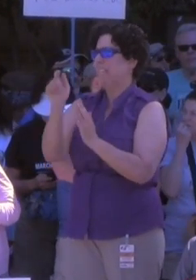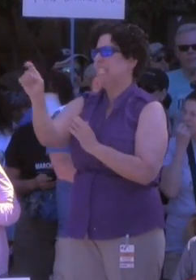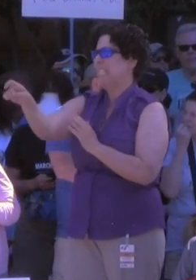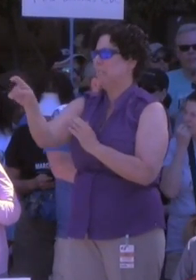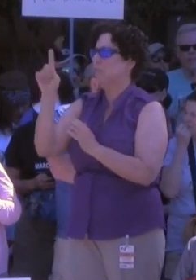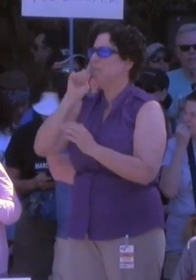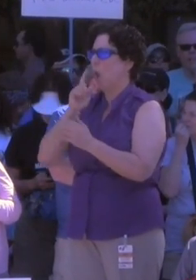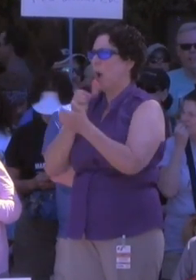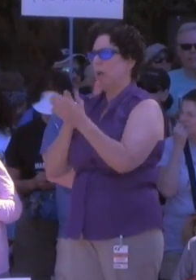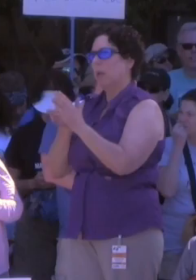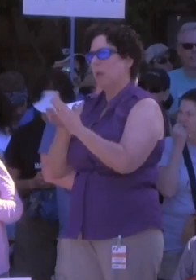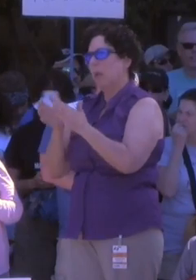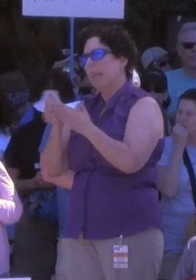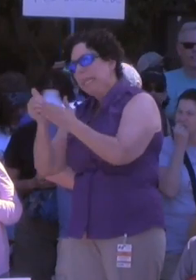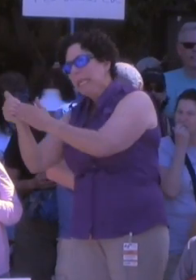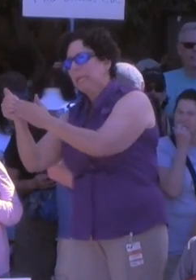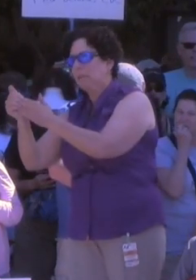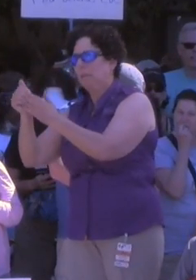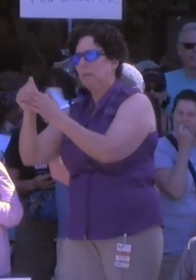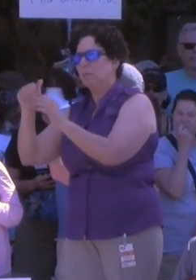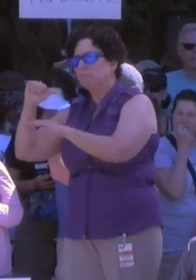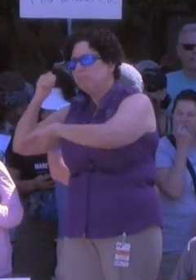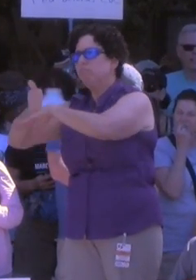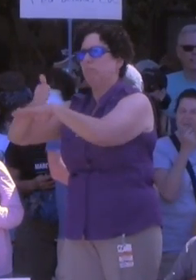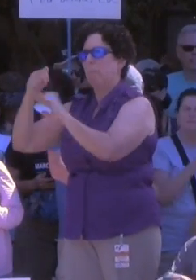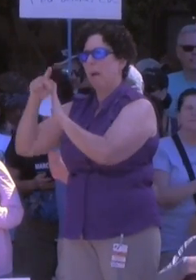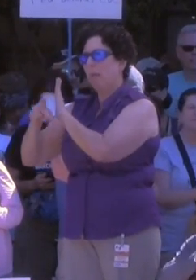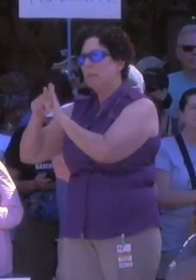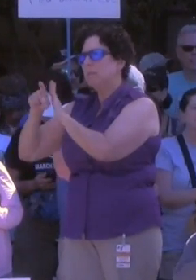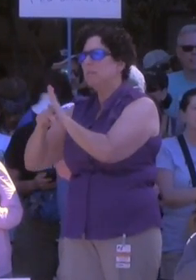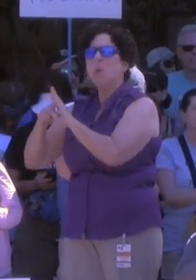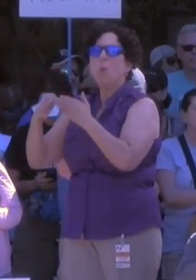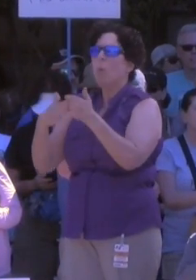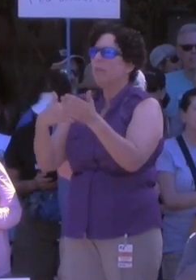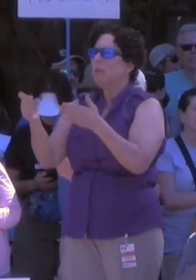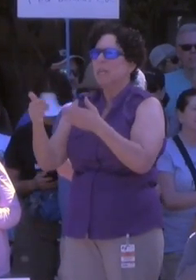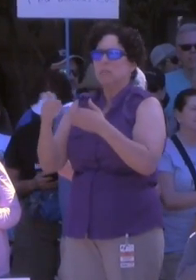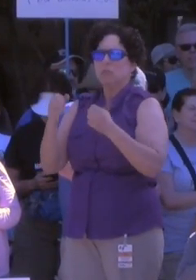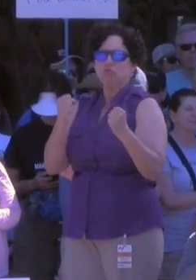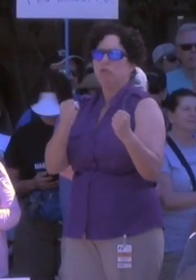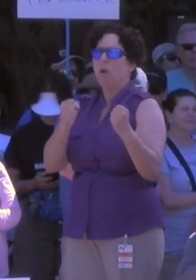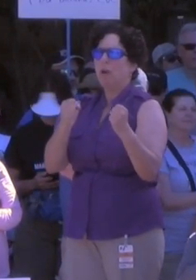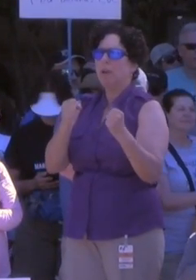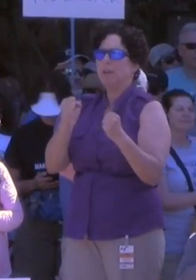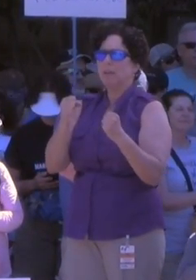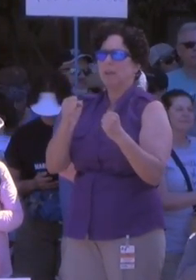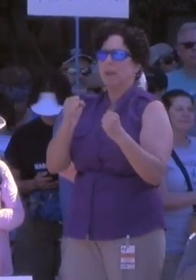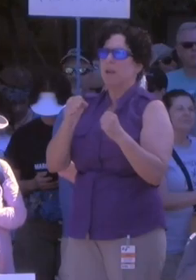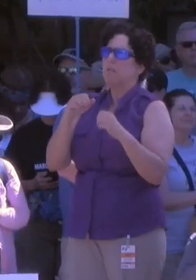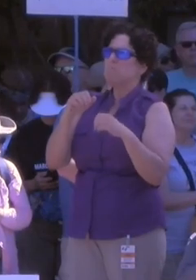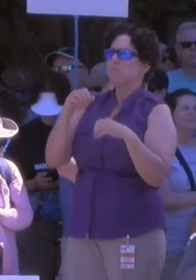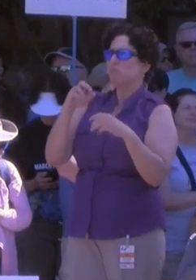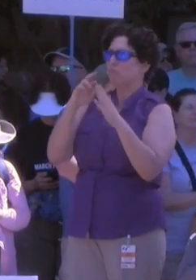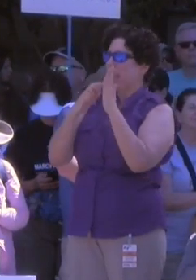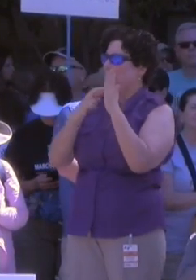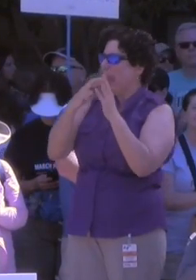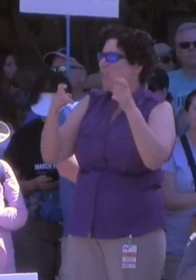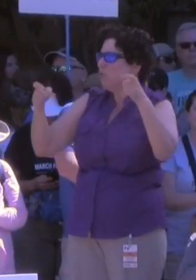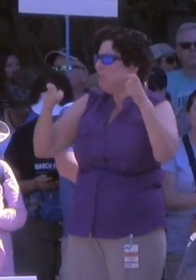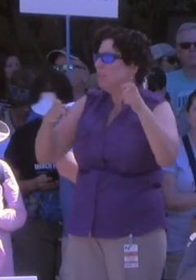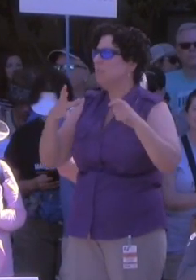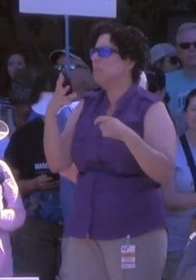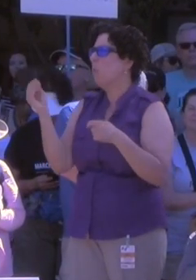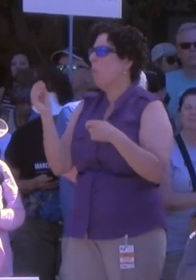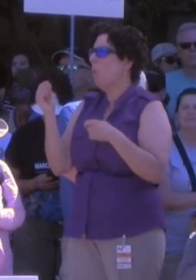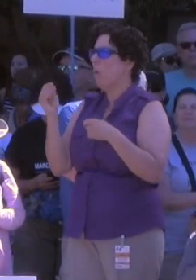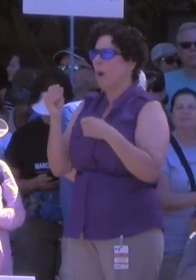government policies. Whether it's sound environmental regulations, or optimizing social programs, or